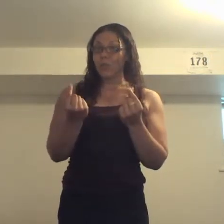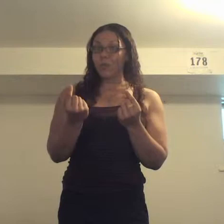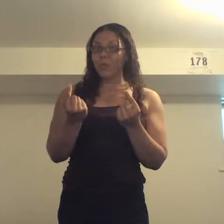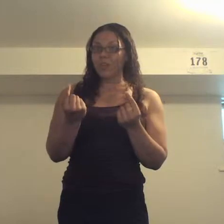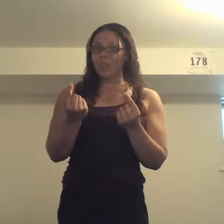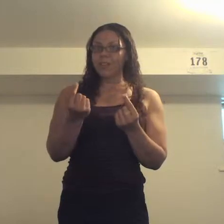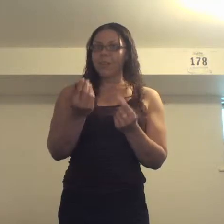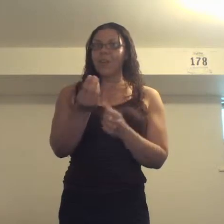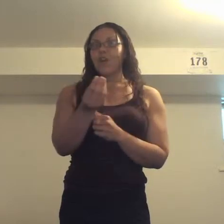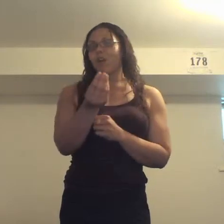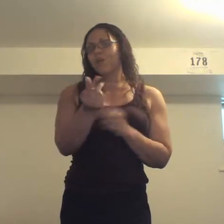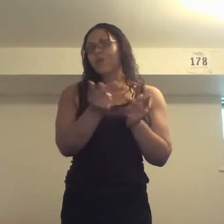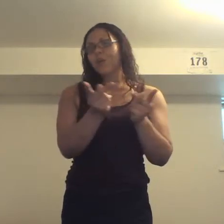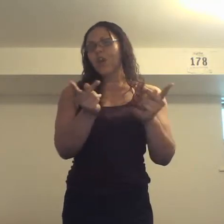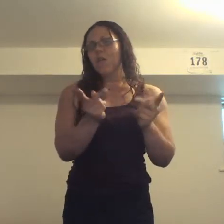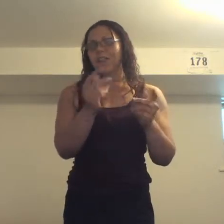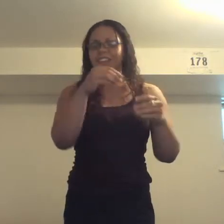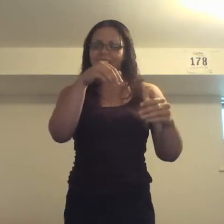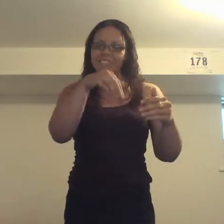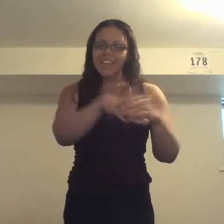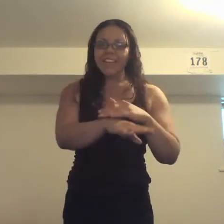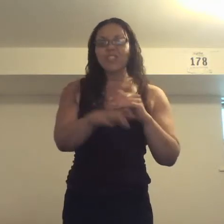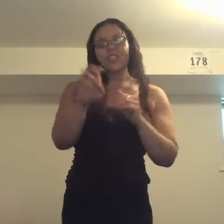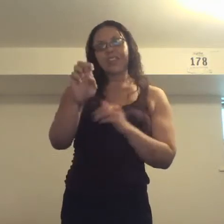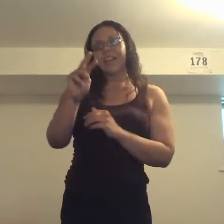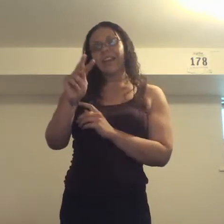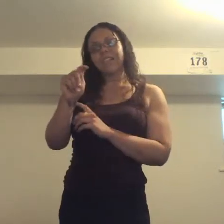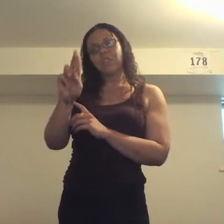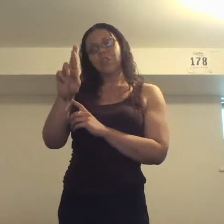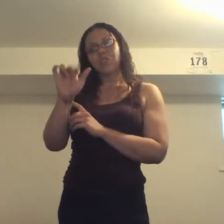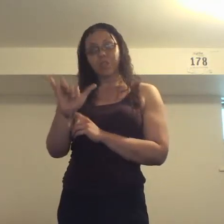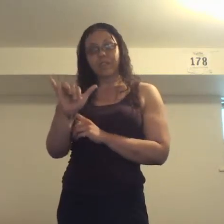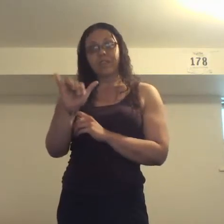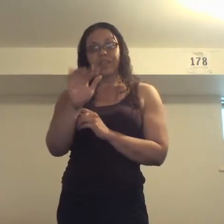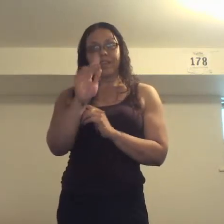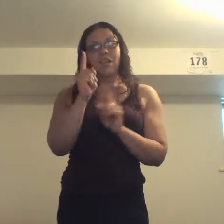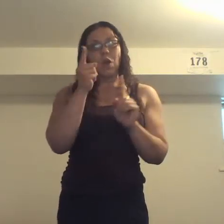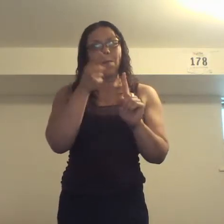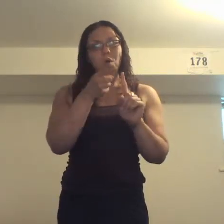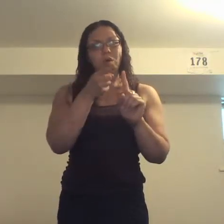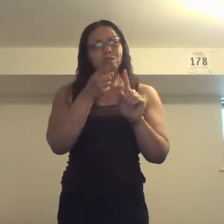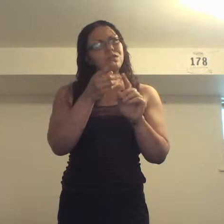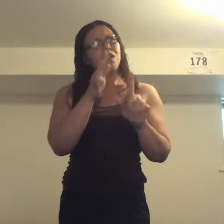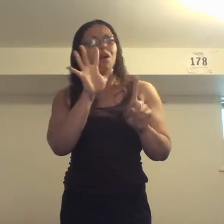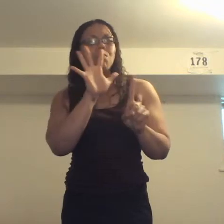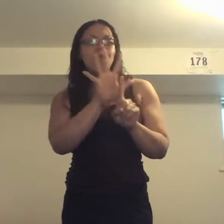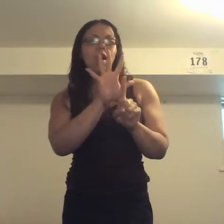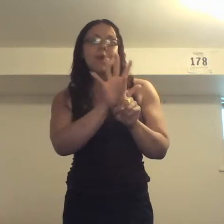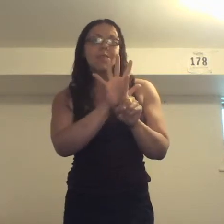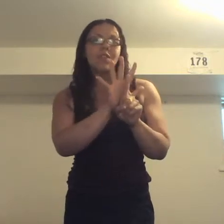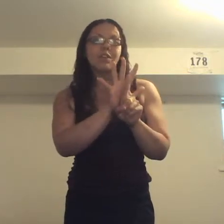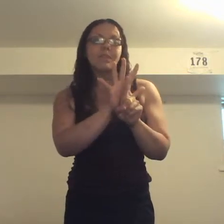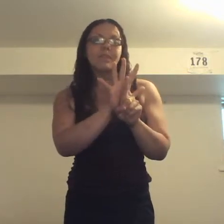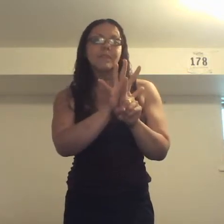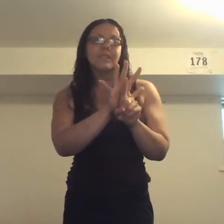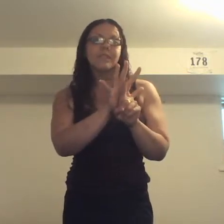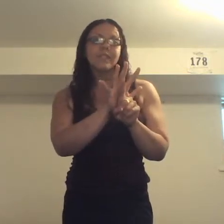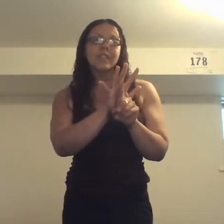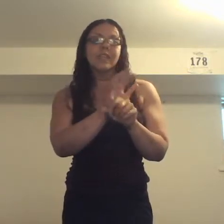all kind of guided by quota system where any given day X number of entries are allowed at certain points.